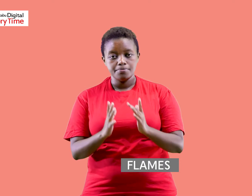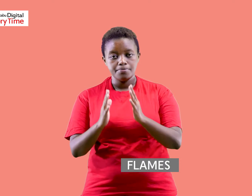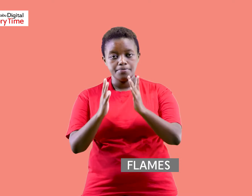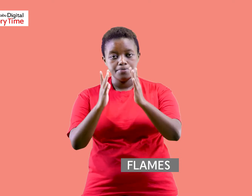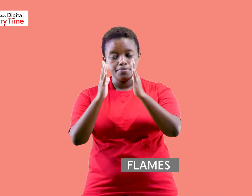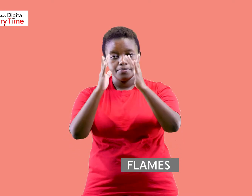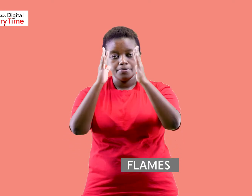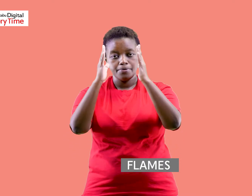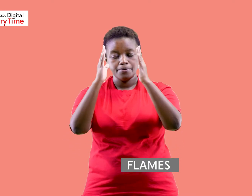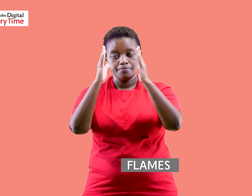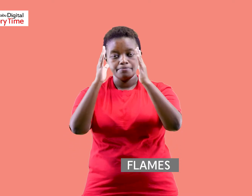Flame.